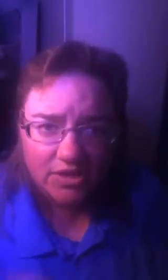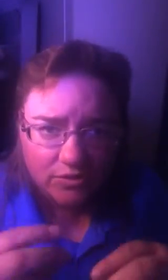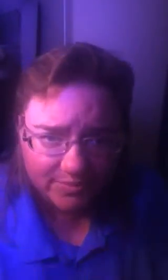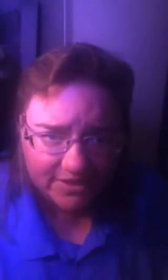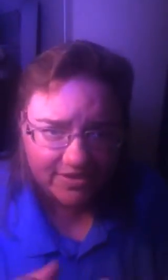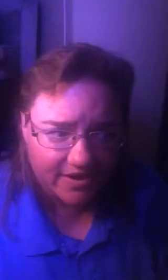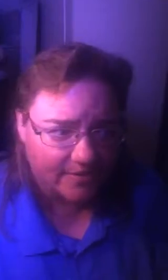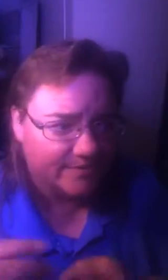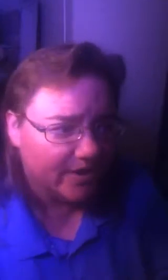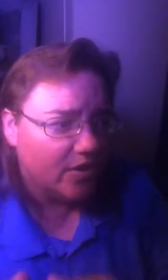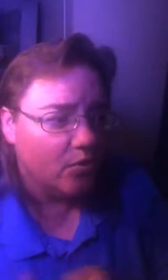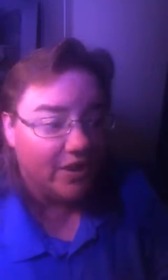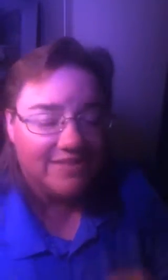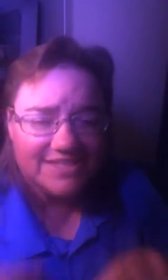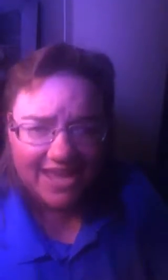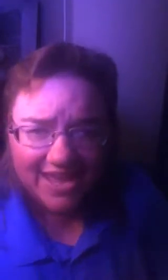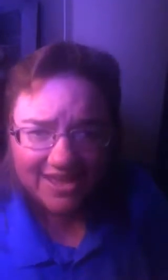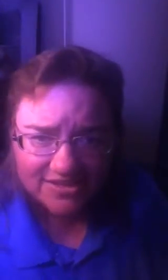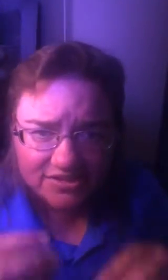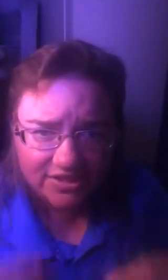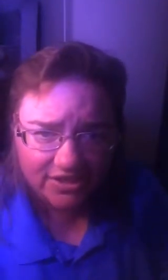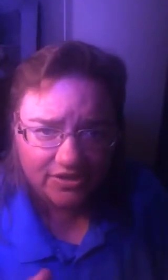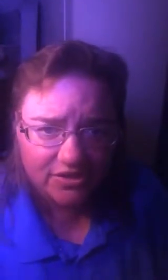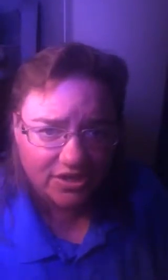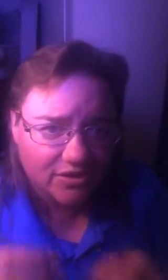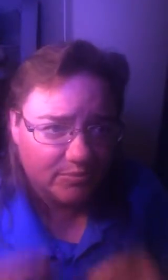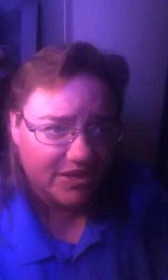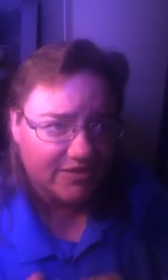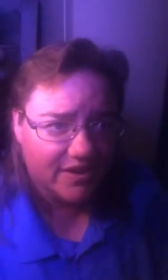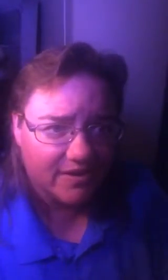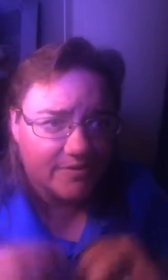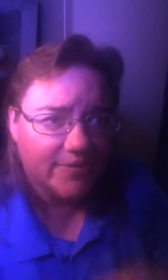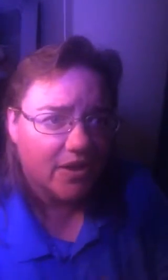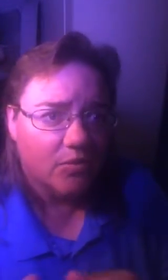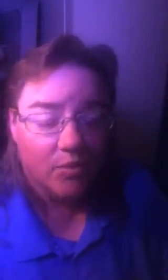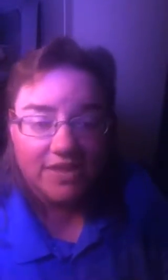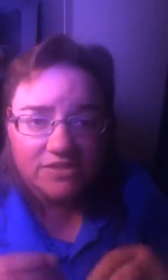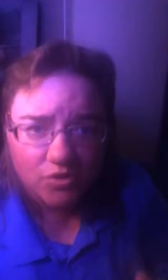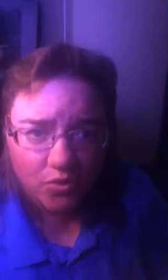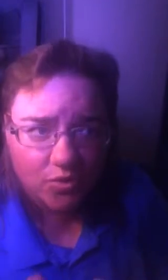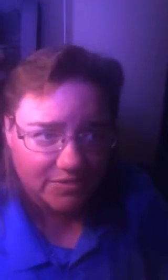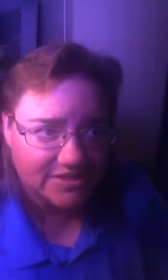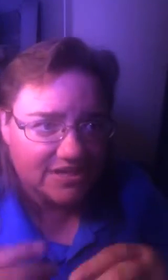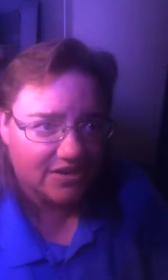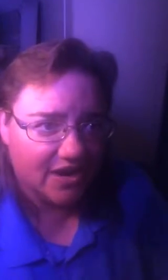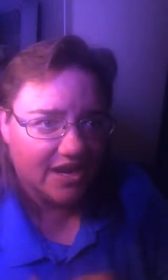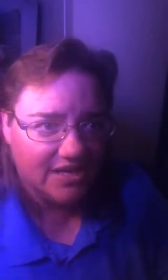He'll be there when the sky is clear. He'll be there when the storm is near. I